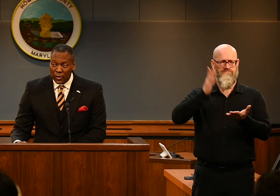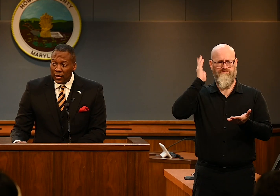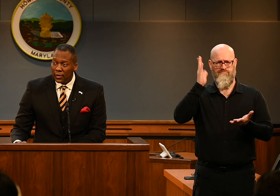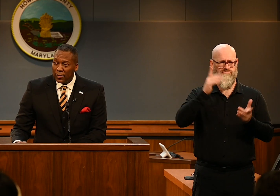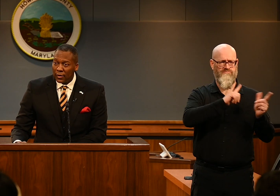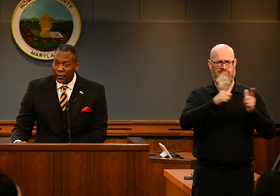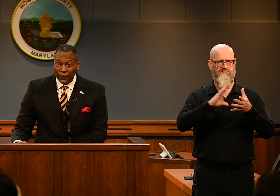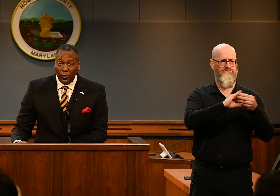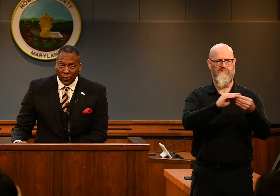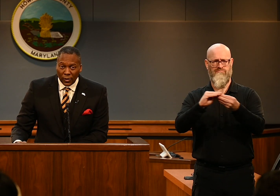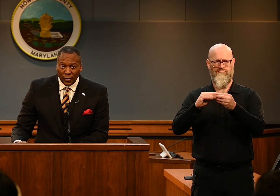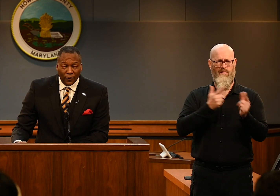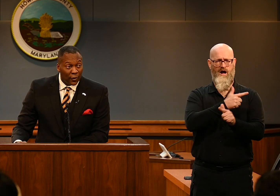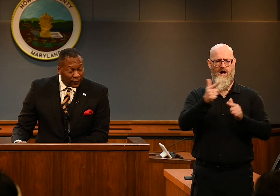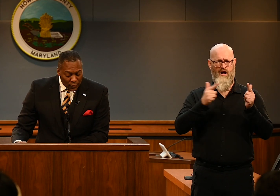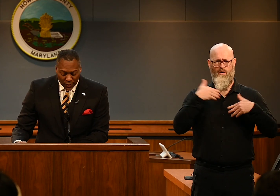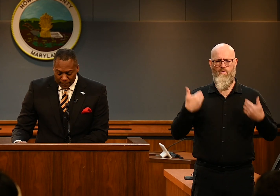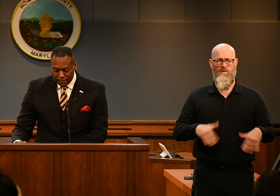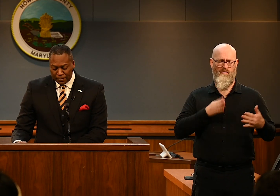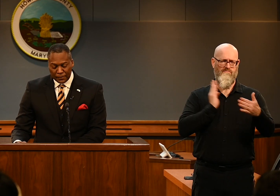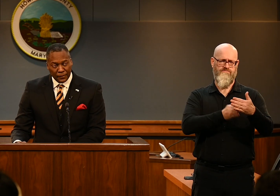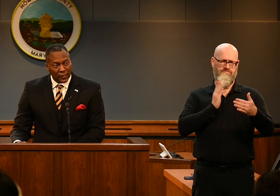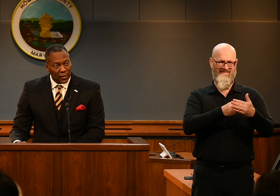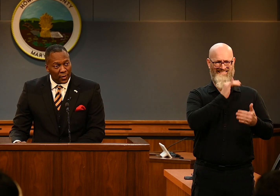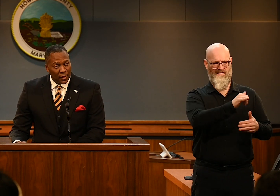our community, a fugue for our future.